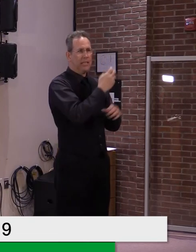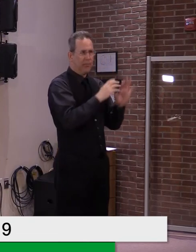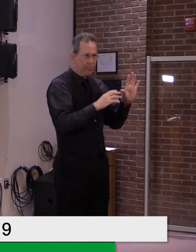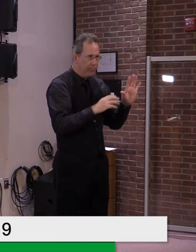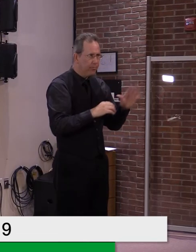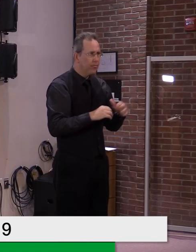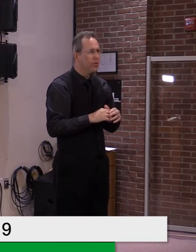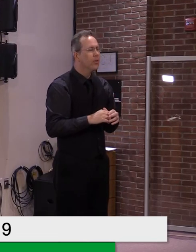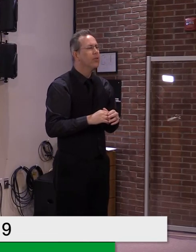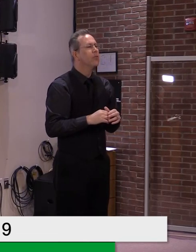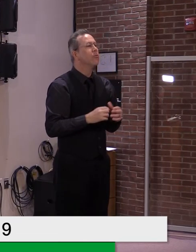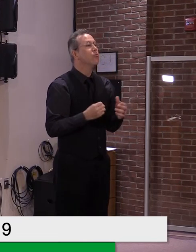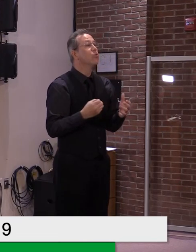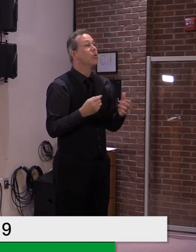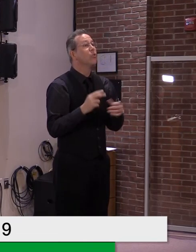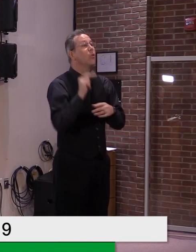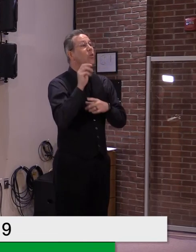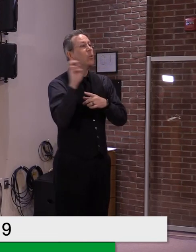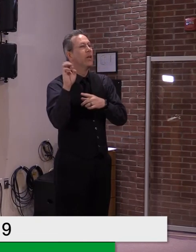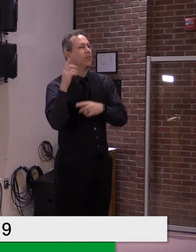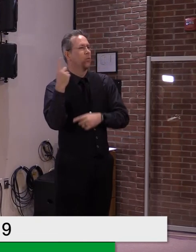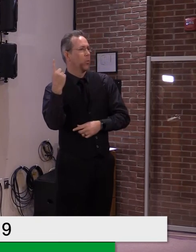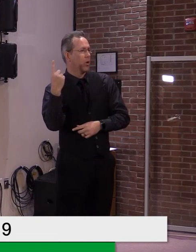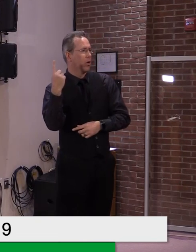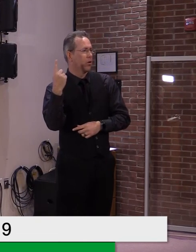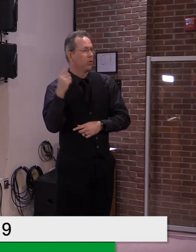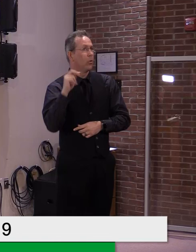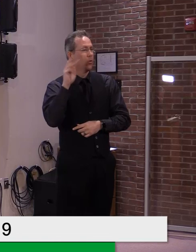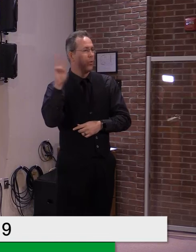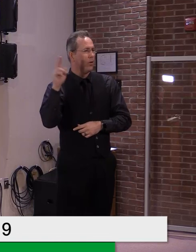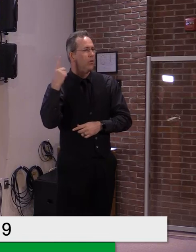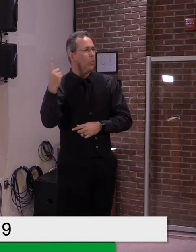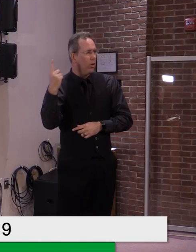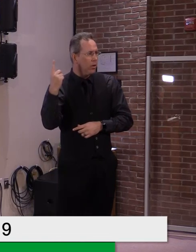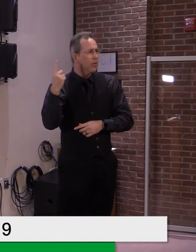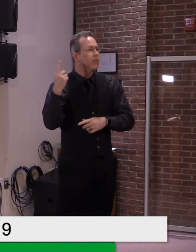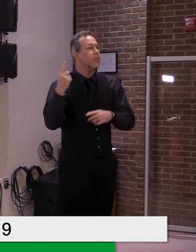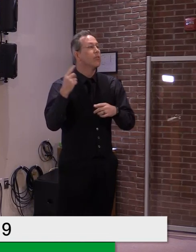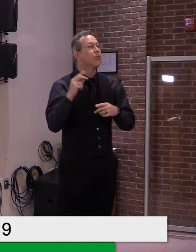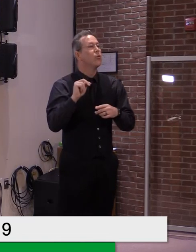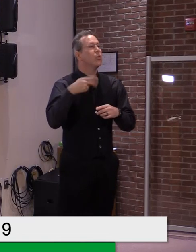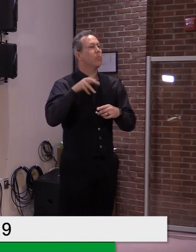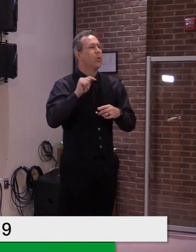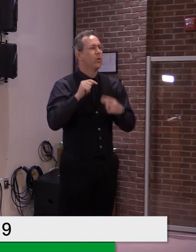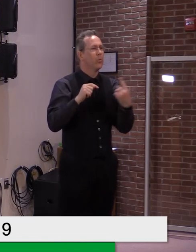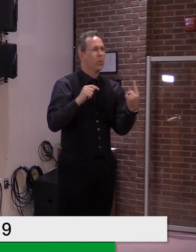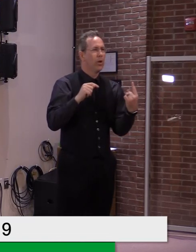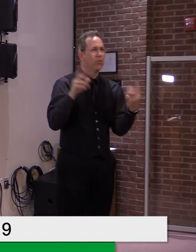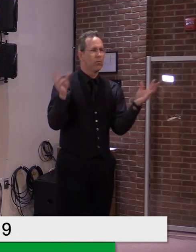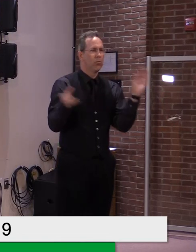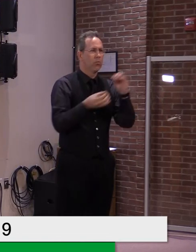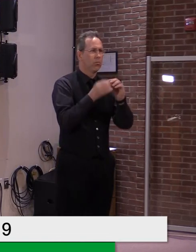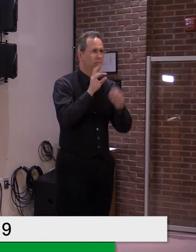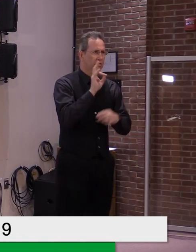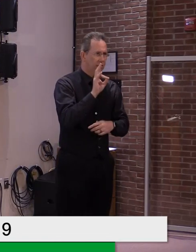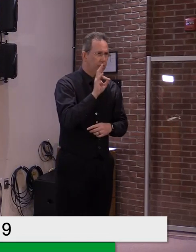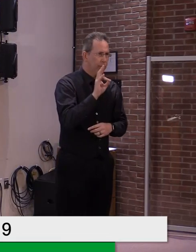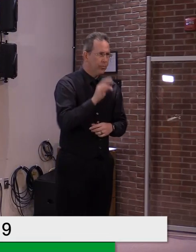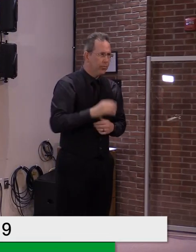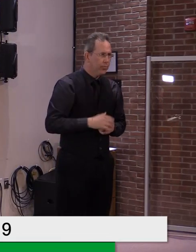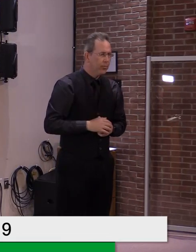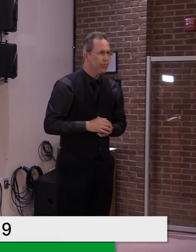Newport probation and parole is 1. We have 22 inmates that are positive